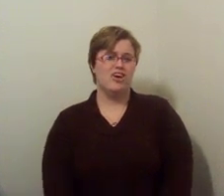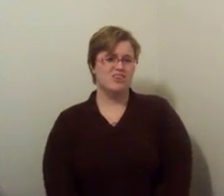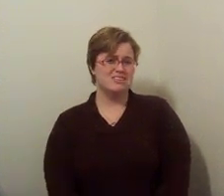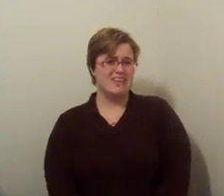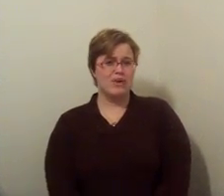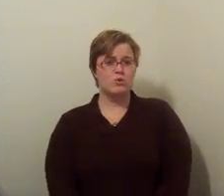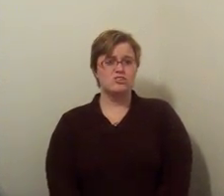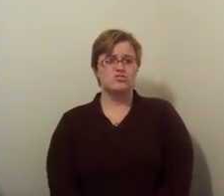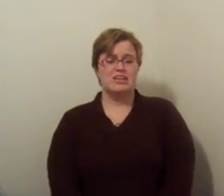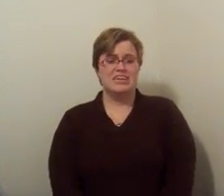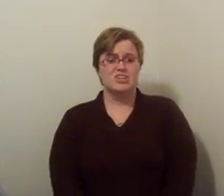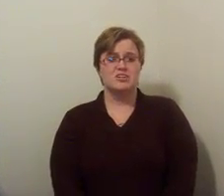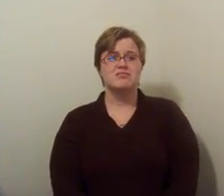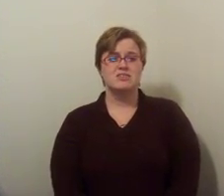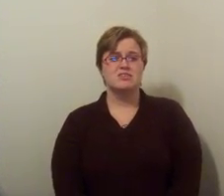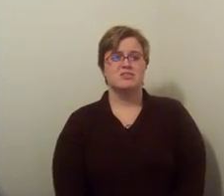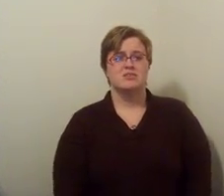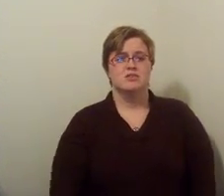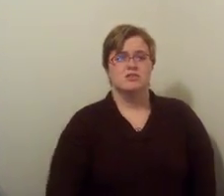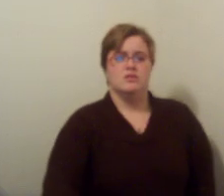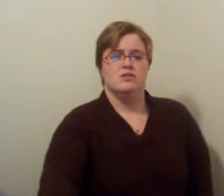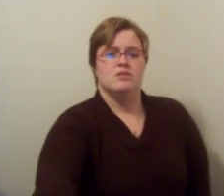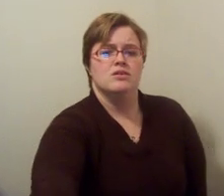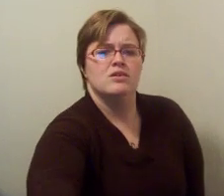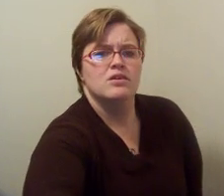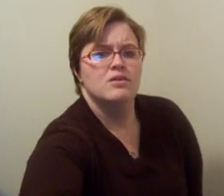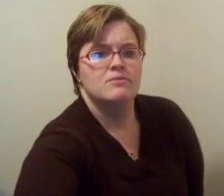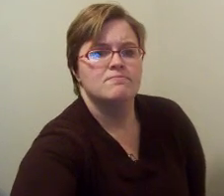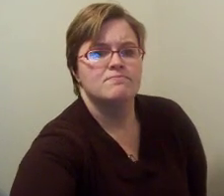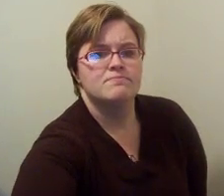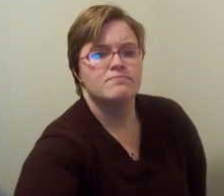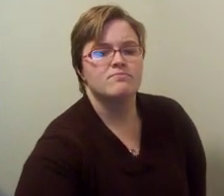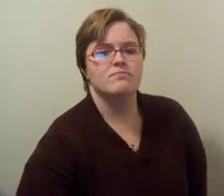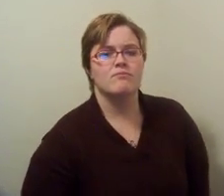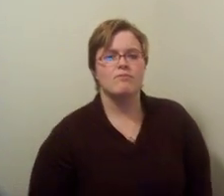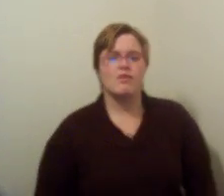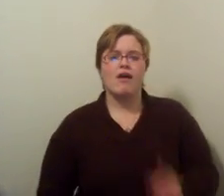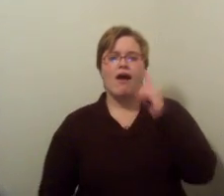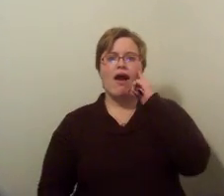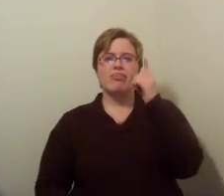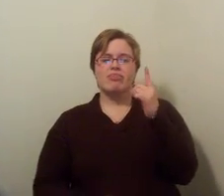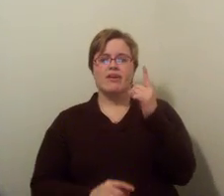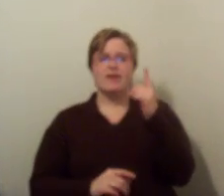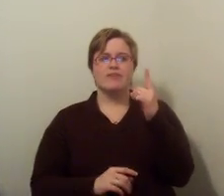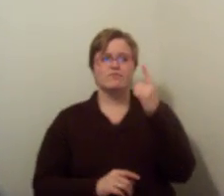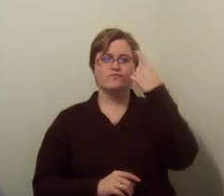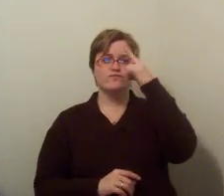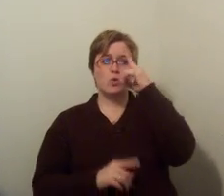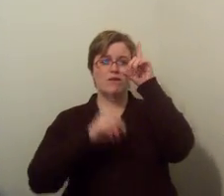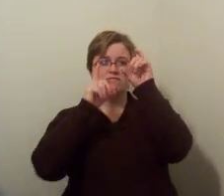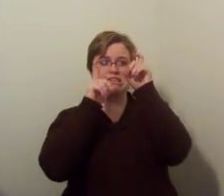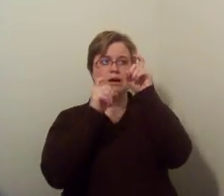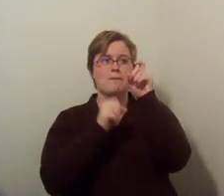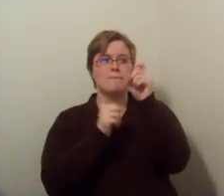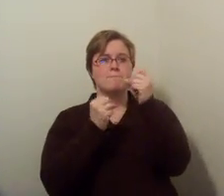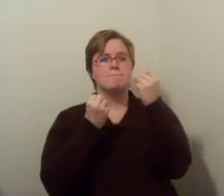art language later. I think the thing about photography is lots of other professions can really use it.